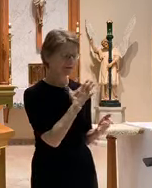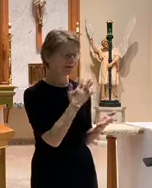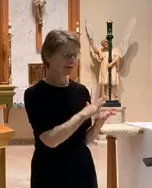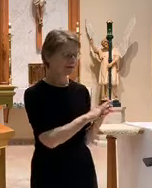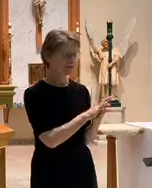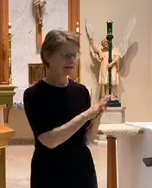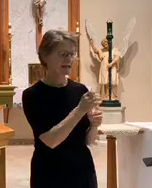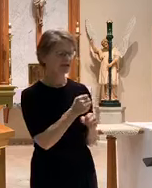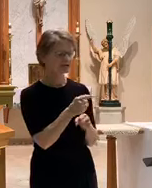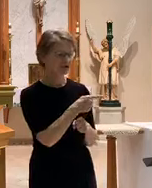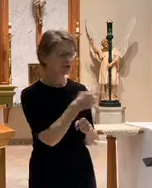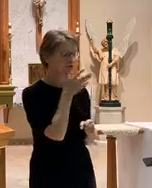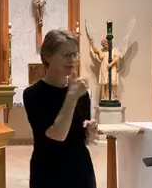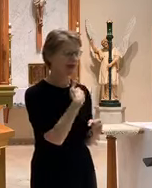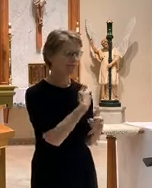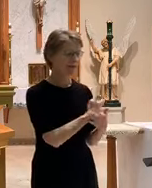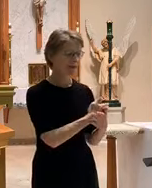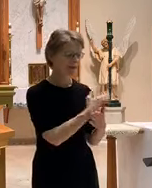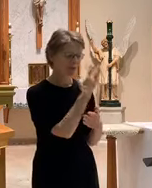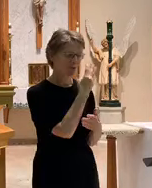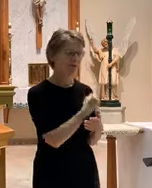will have a baby boy.